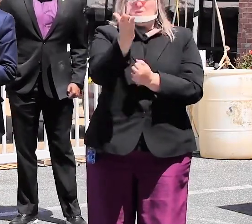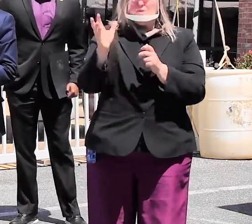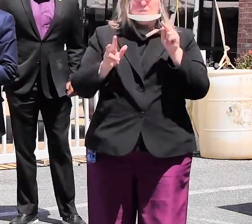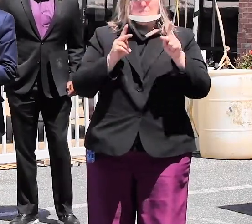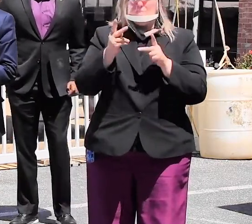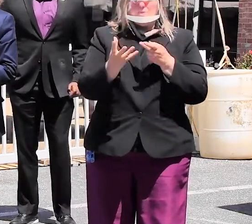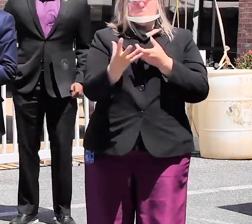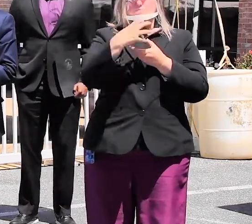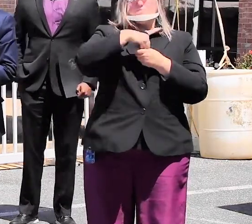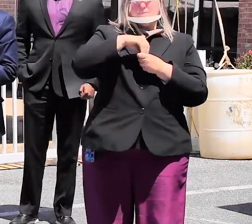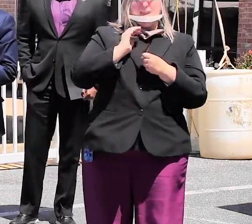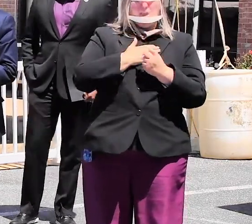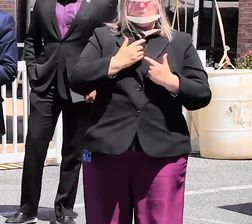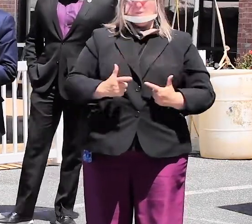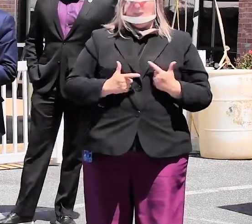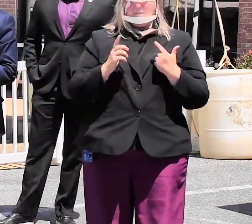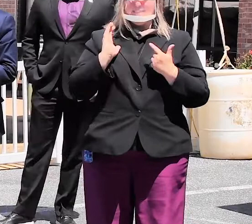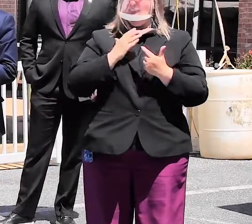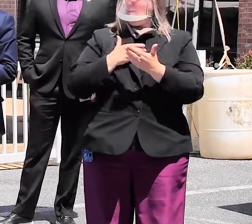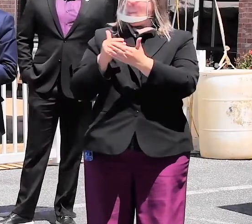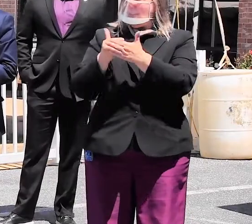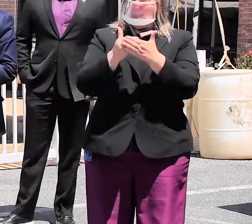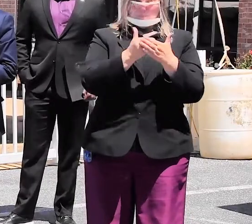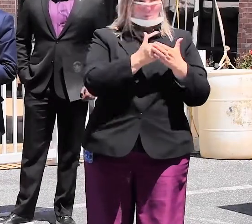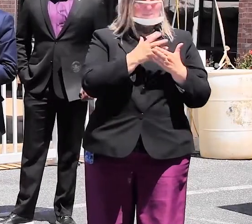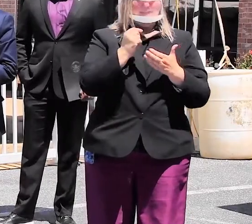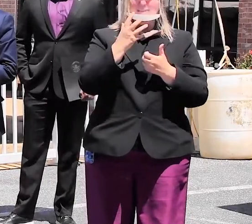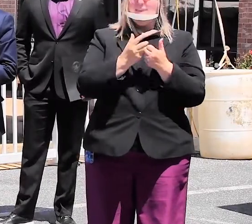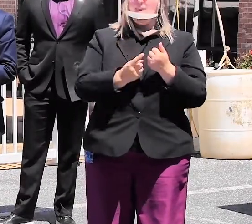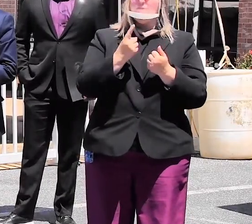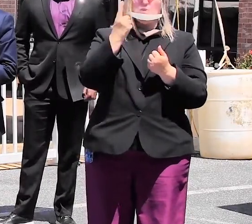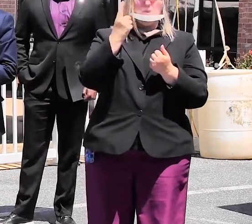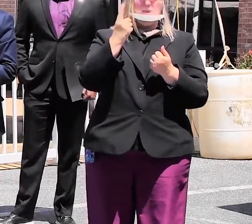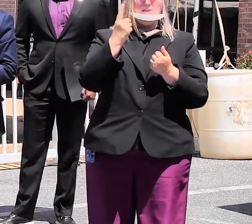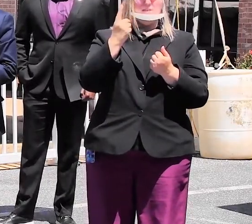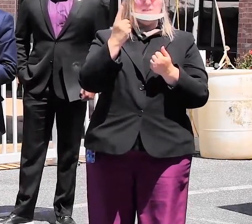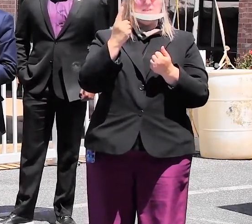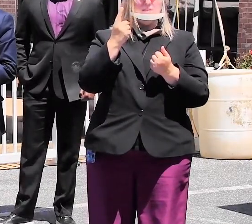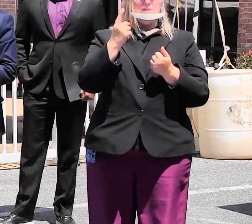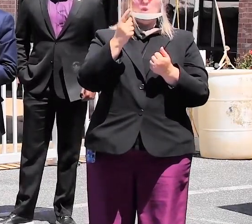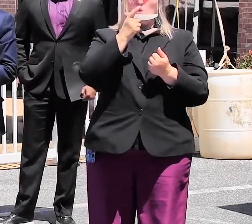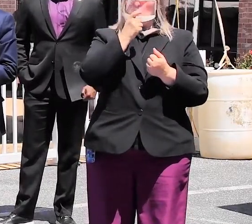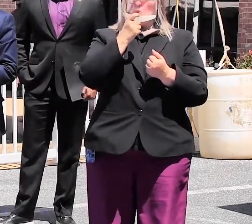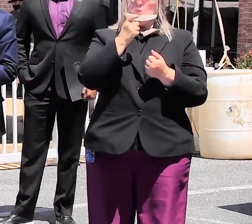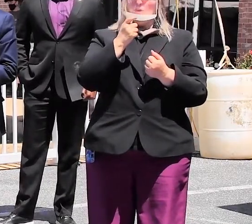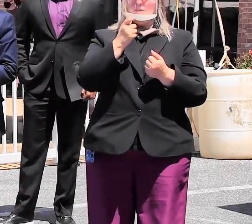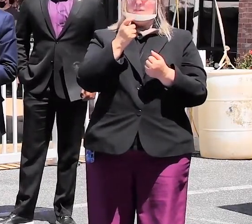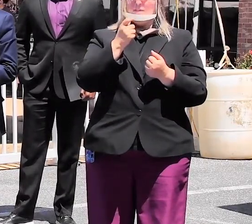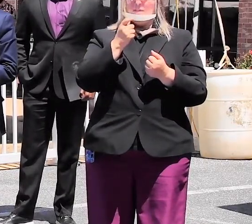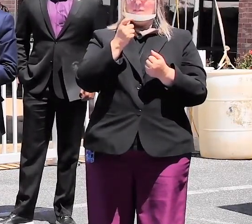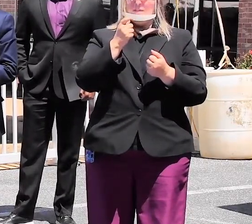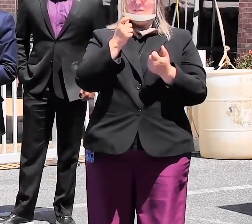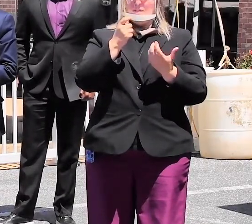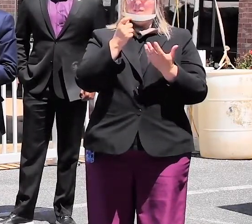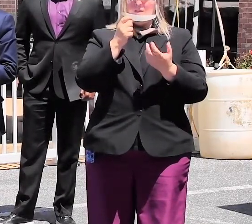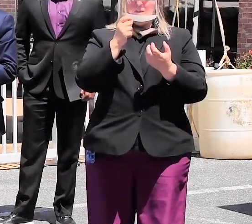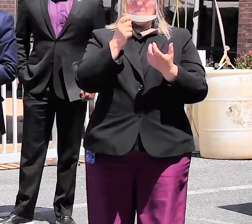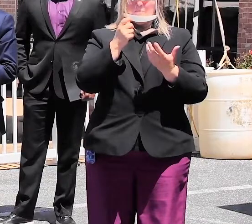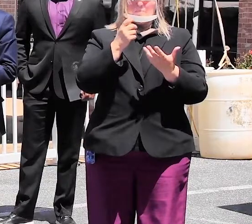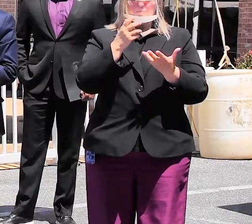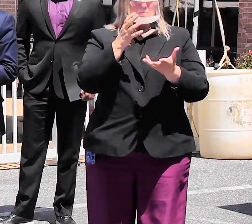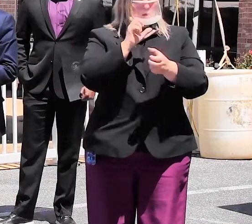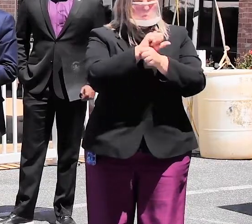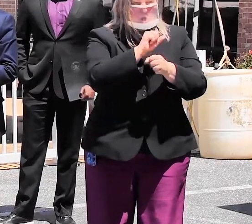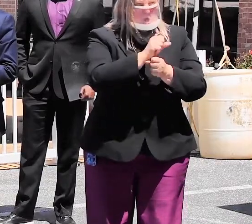our lives, our neighbors, and everyone that work, that we